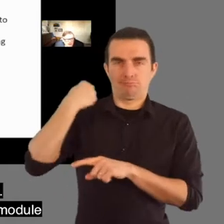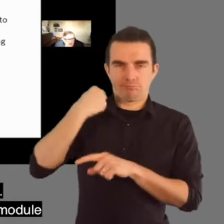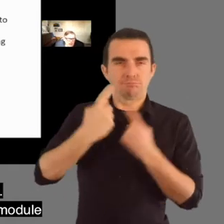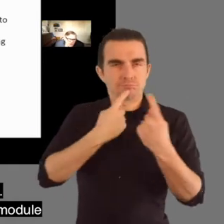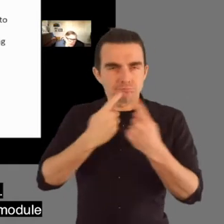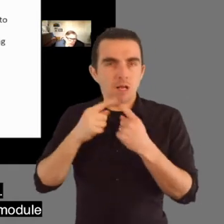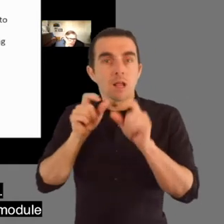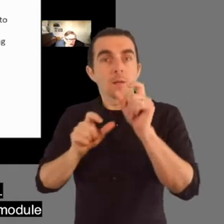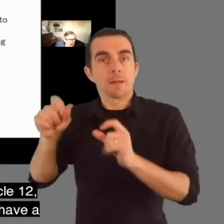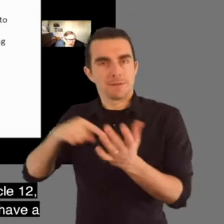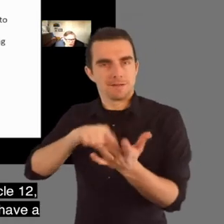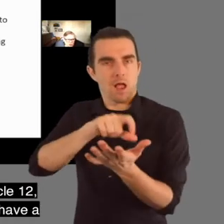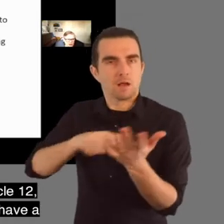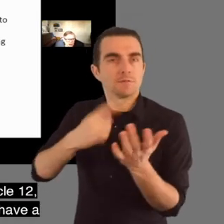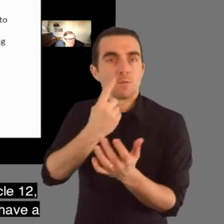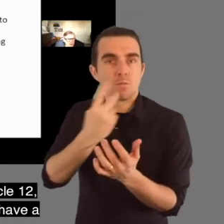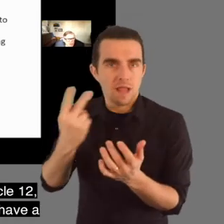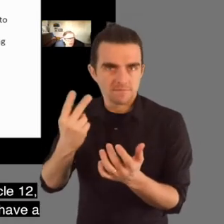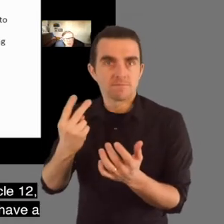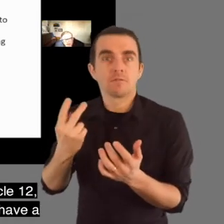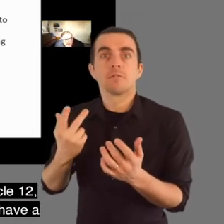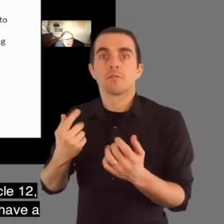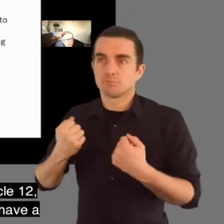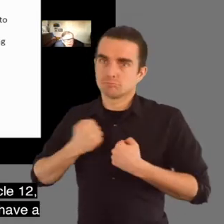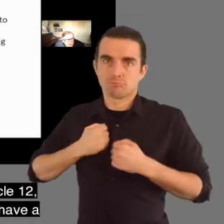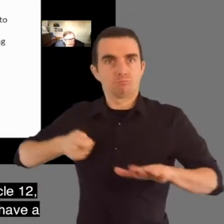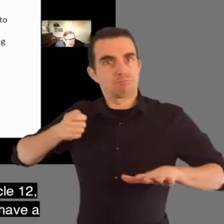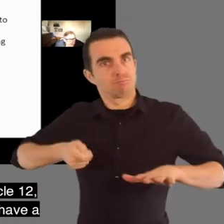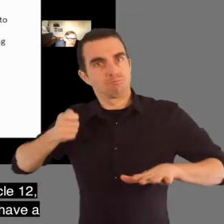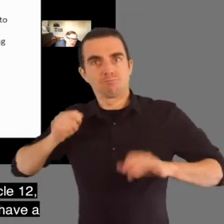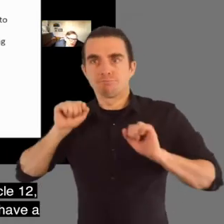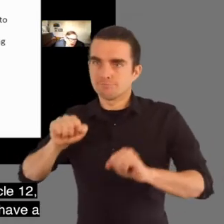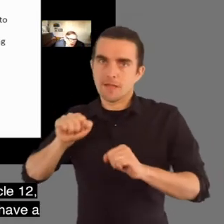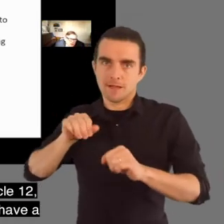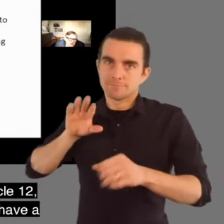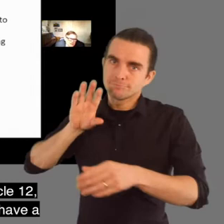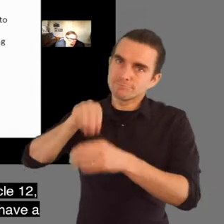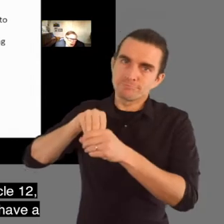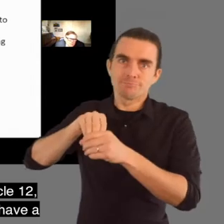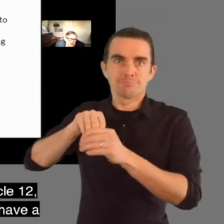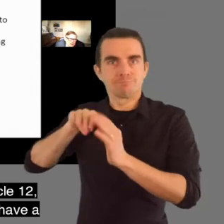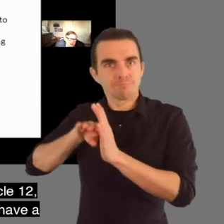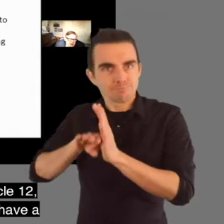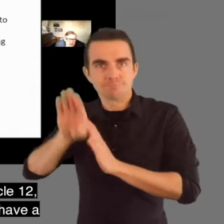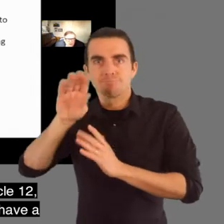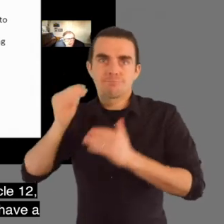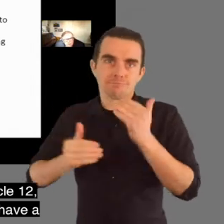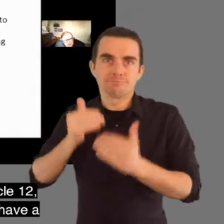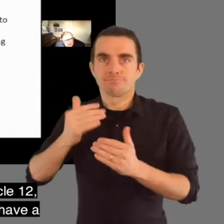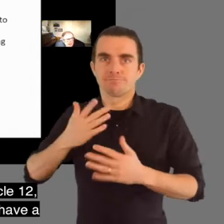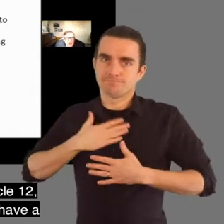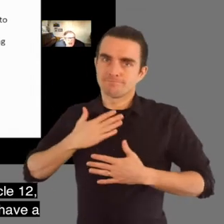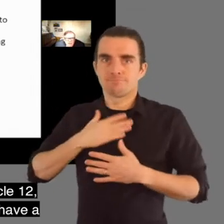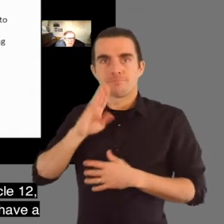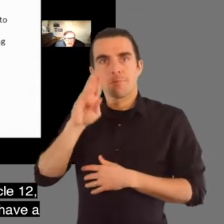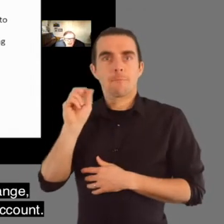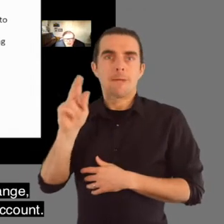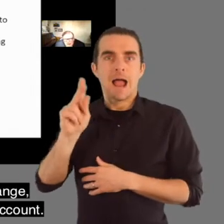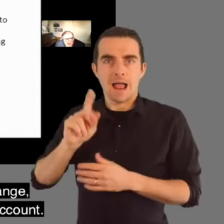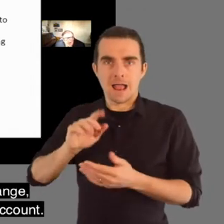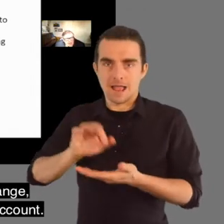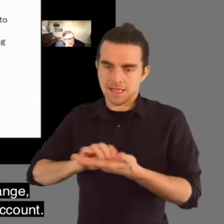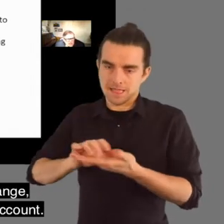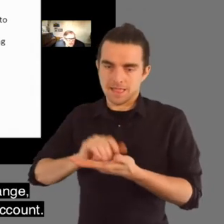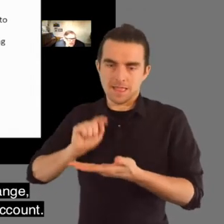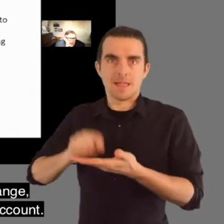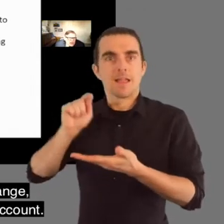the health module last week that people with Article 12 not being denied legal capacity to have a bank